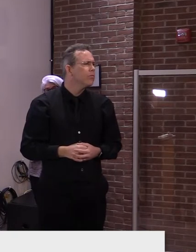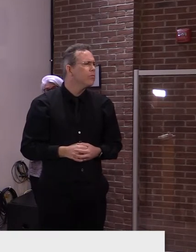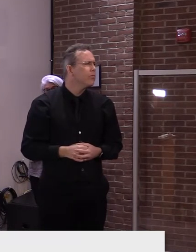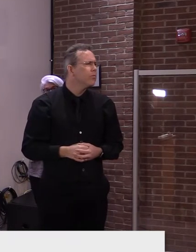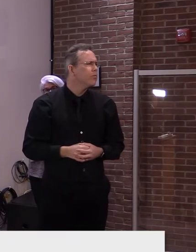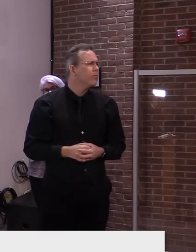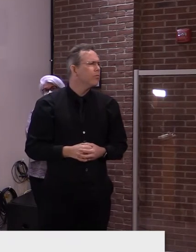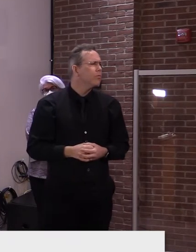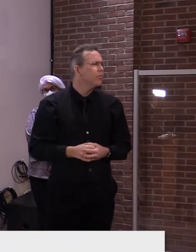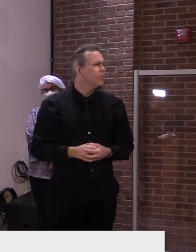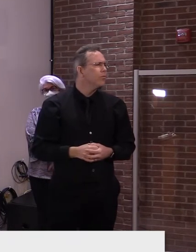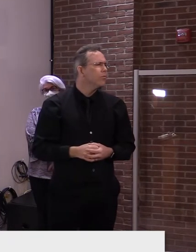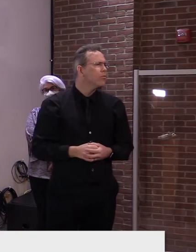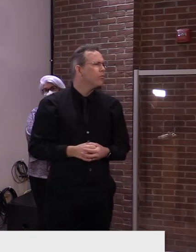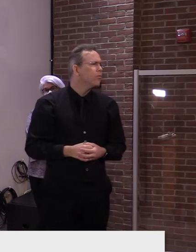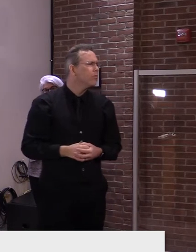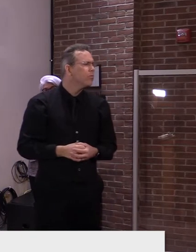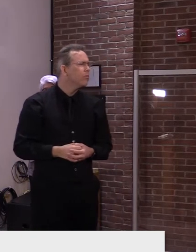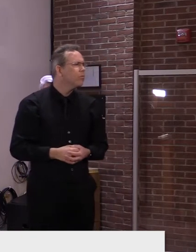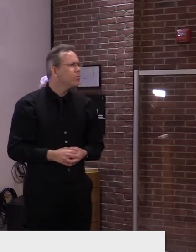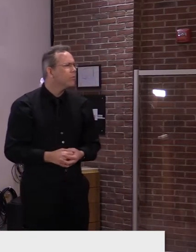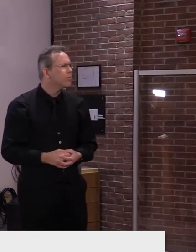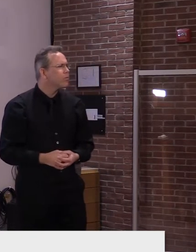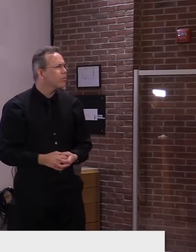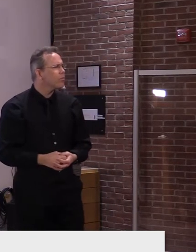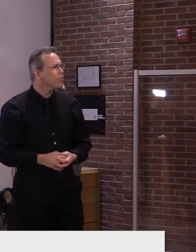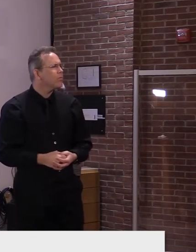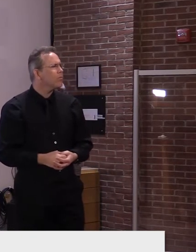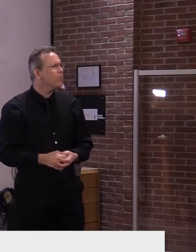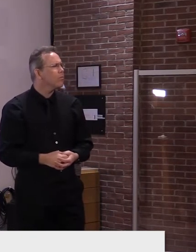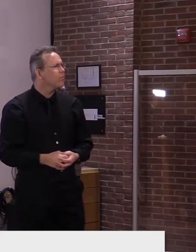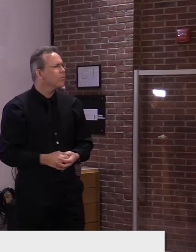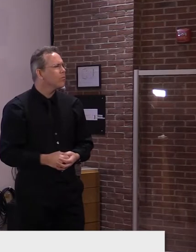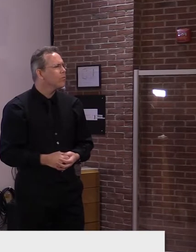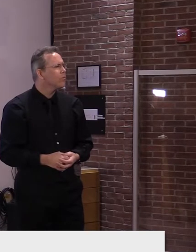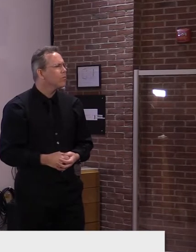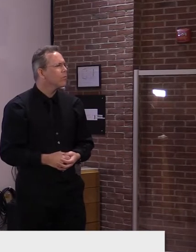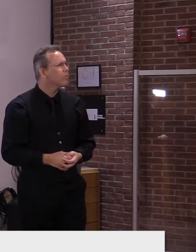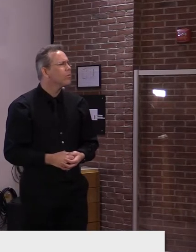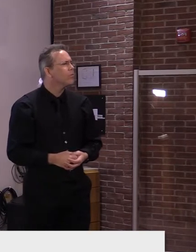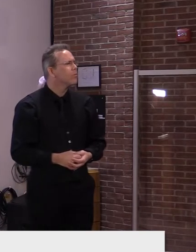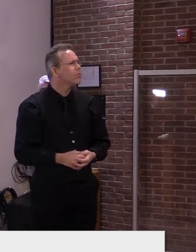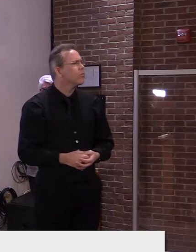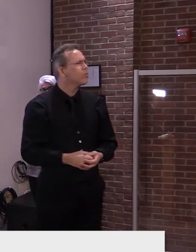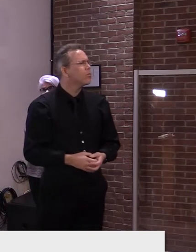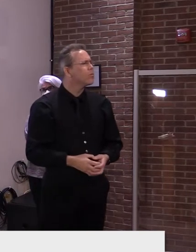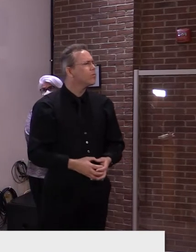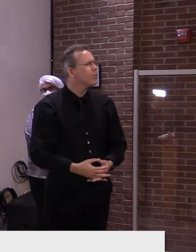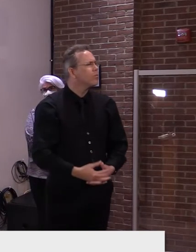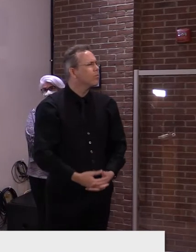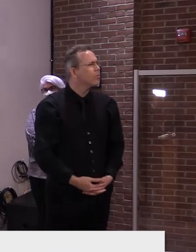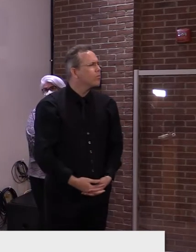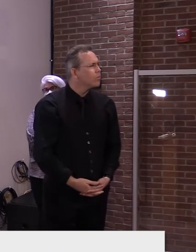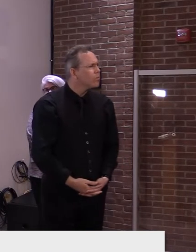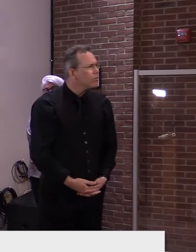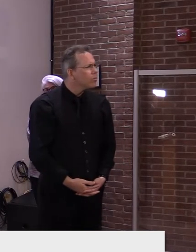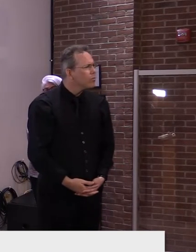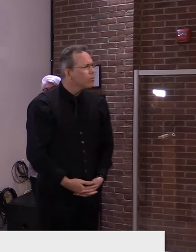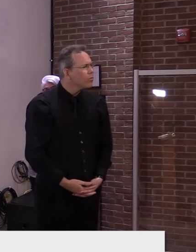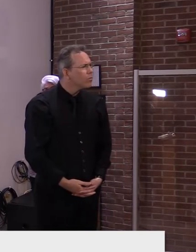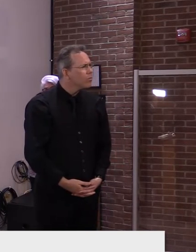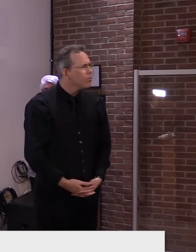has to get another vaccination. They were wondering if it's 6 months or a year or exactly when the next time is